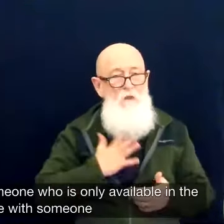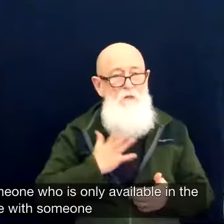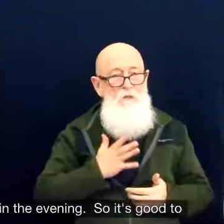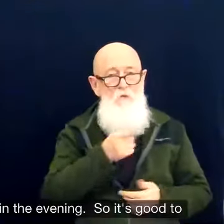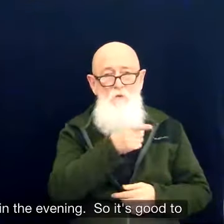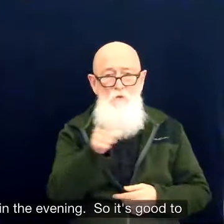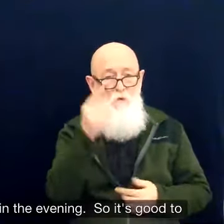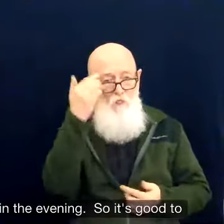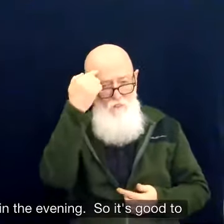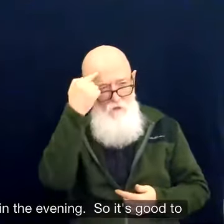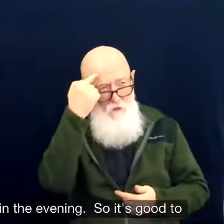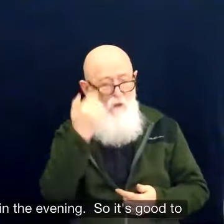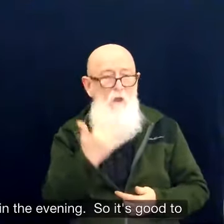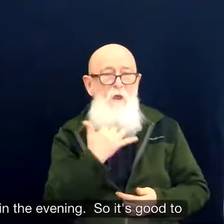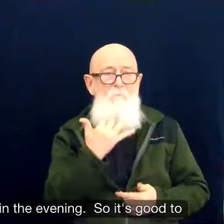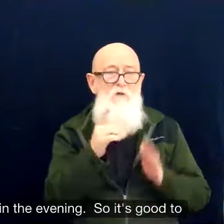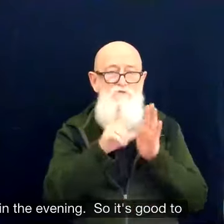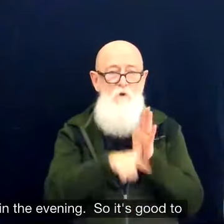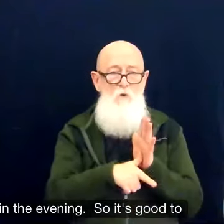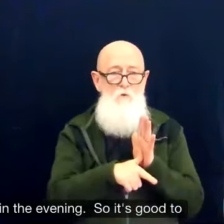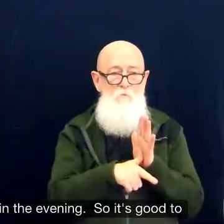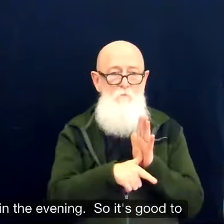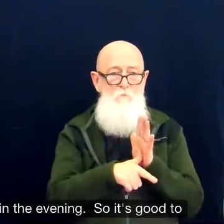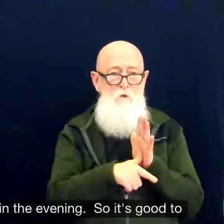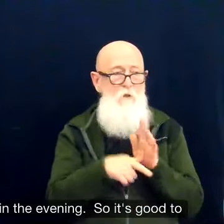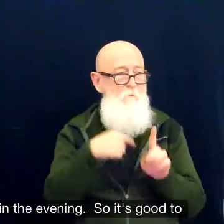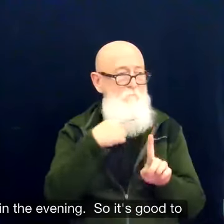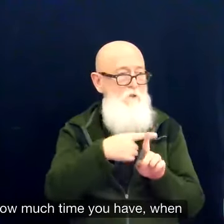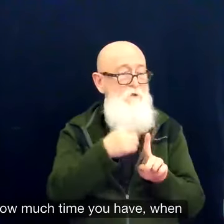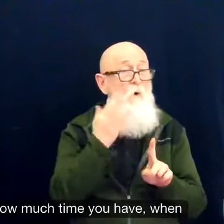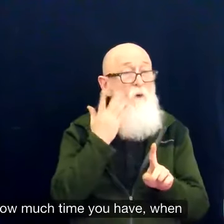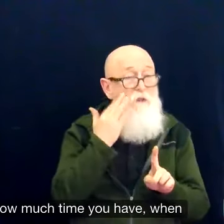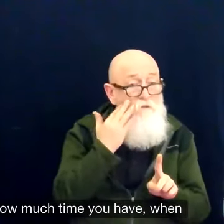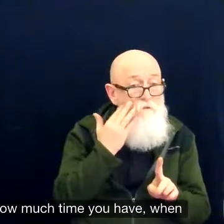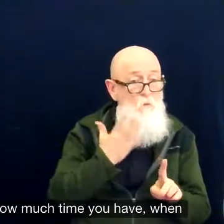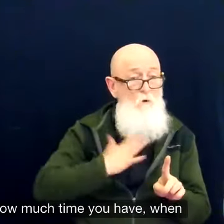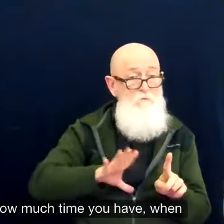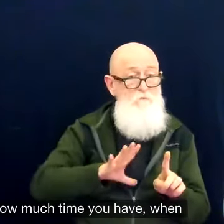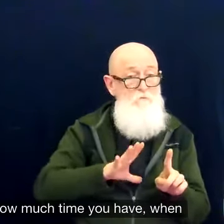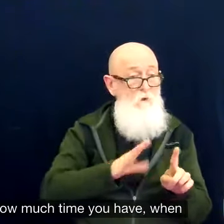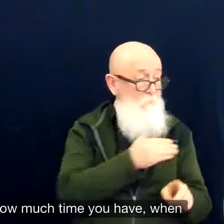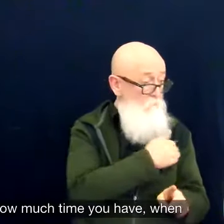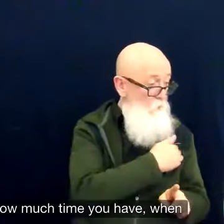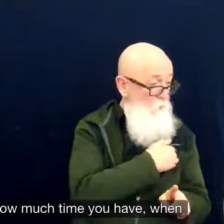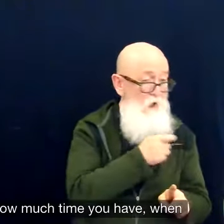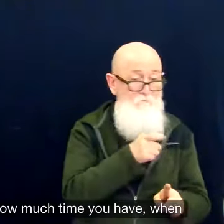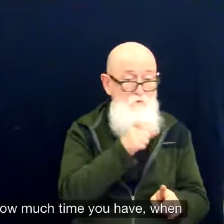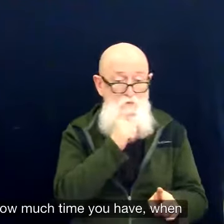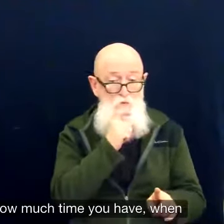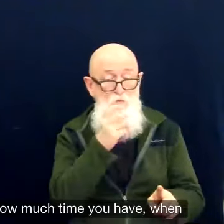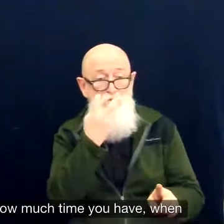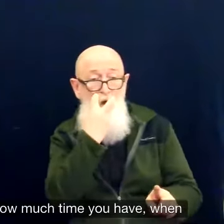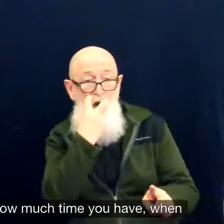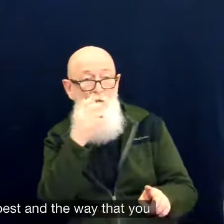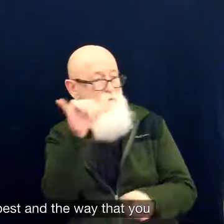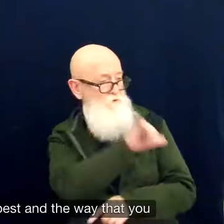about how much time you have, when would suit you best, and the way that you want to interact with